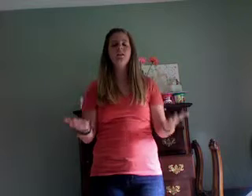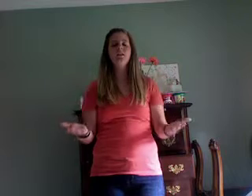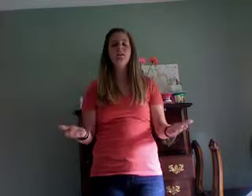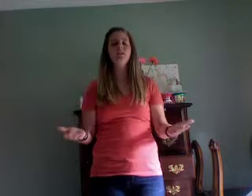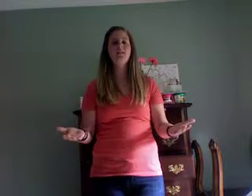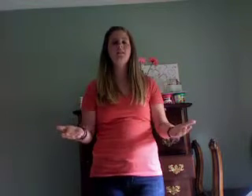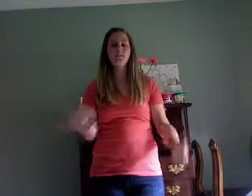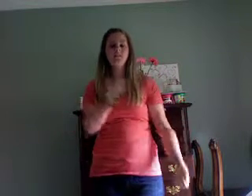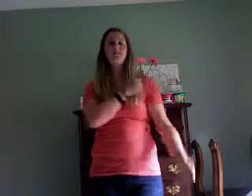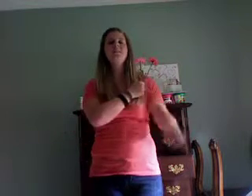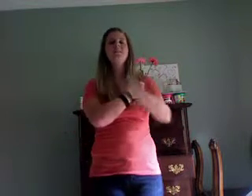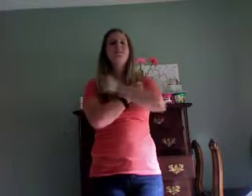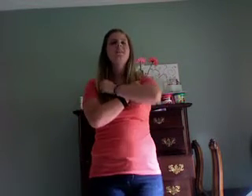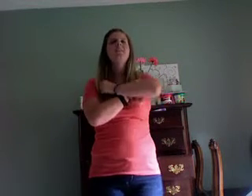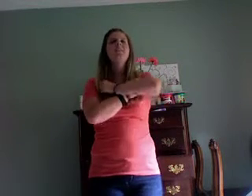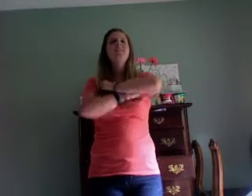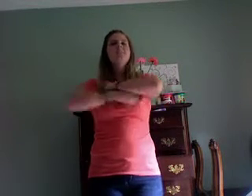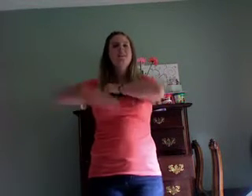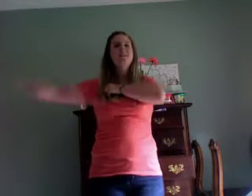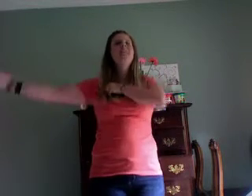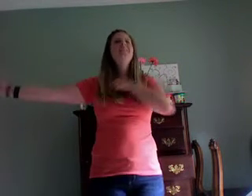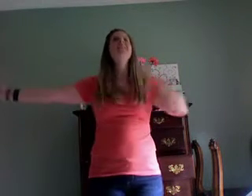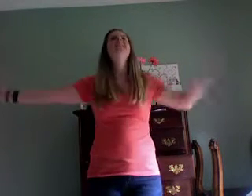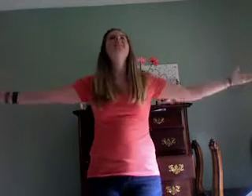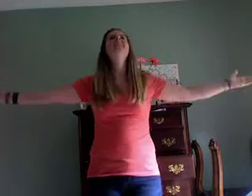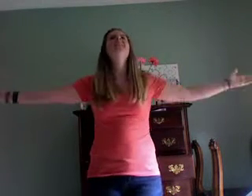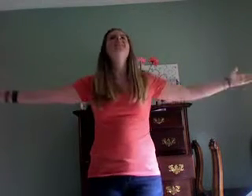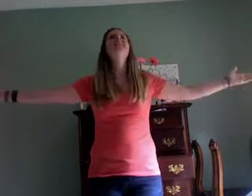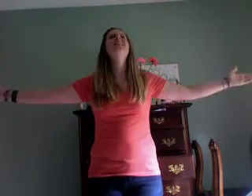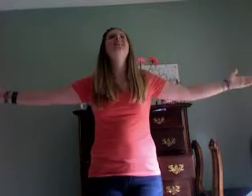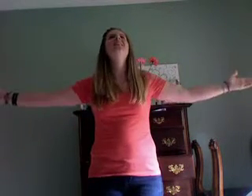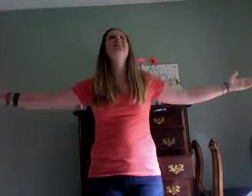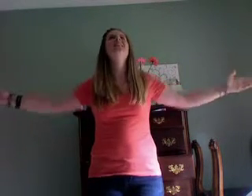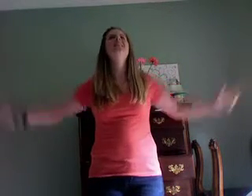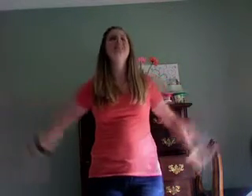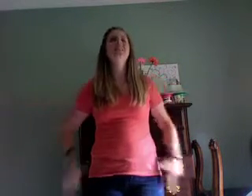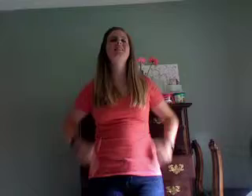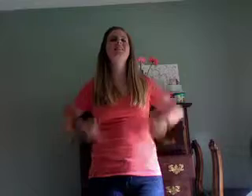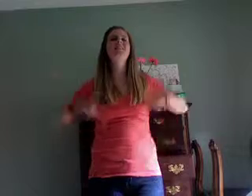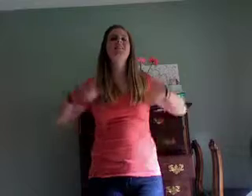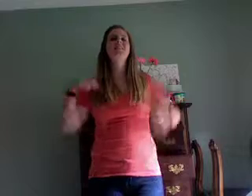hands. With love he gave his life, so